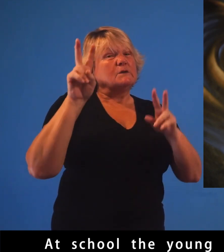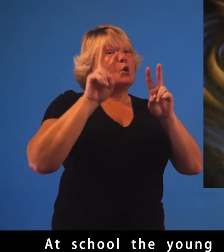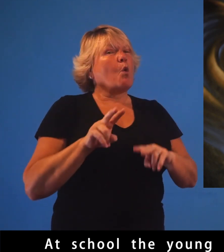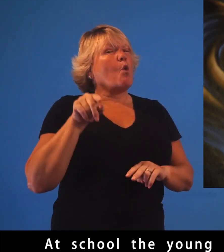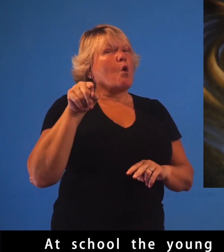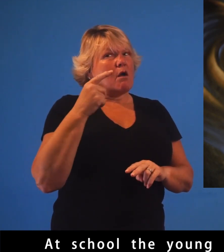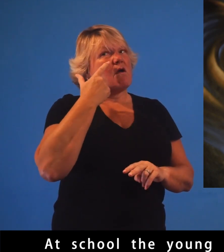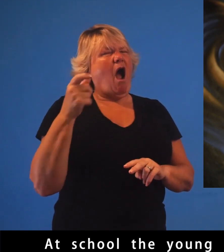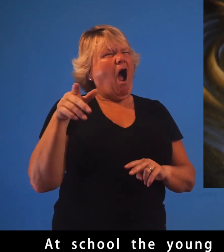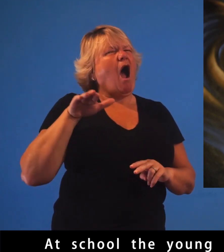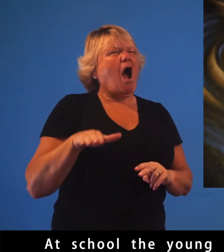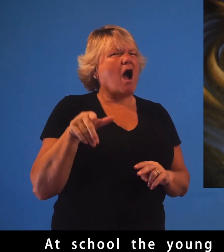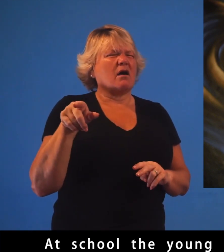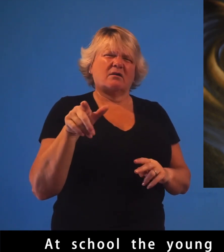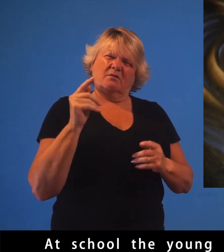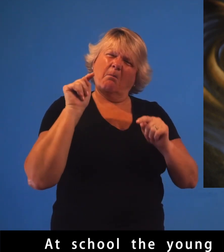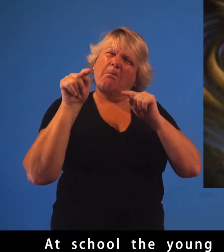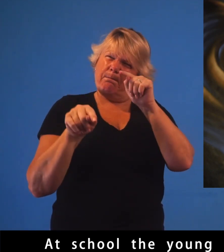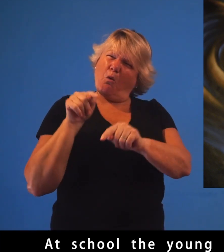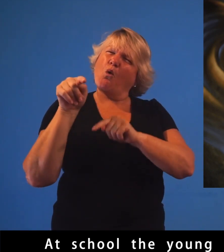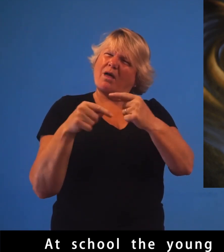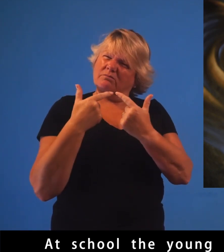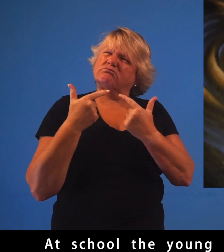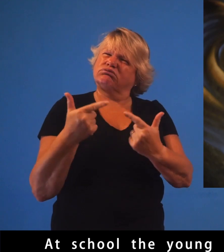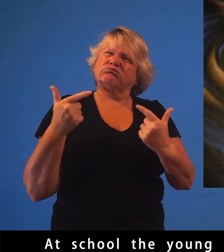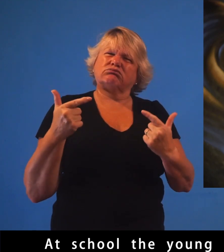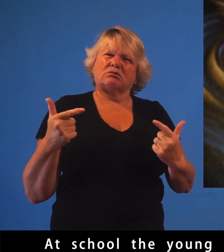At school, the young Howson was bullied a lot.